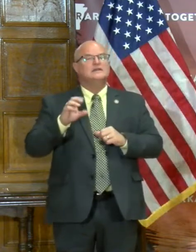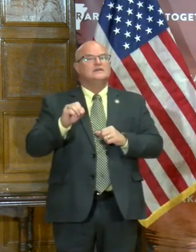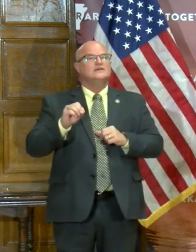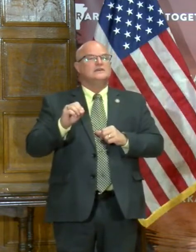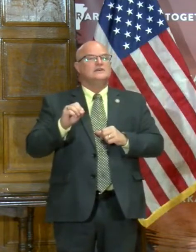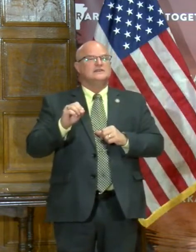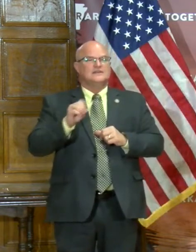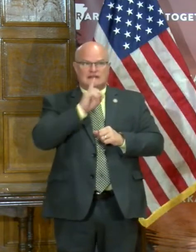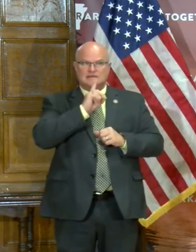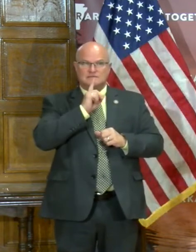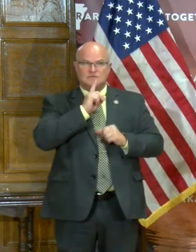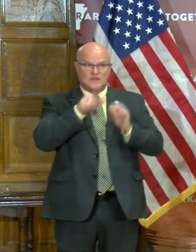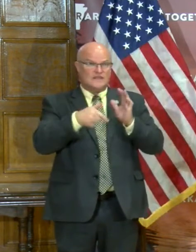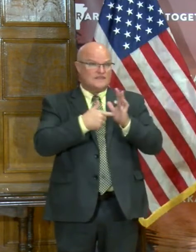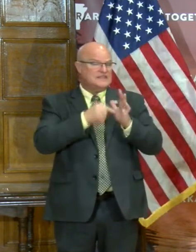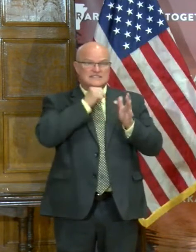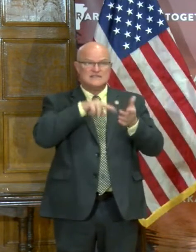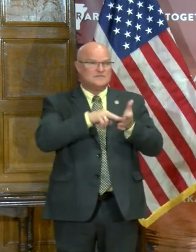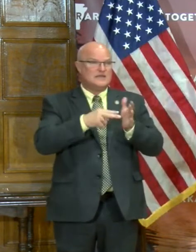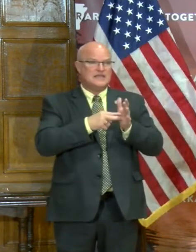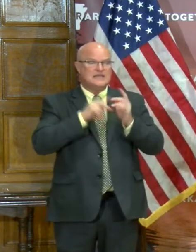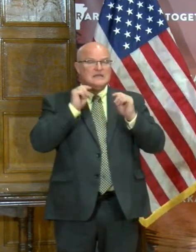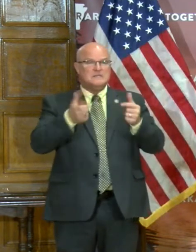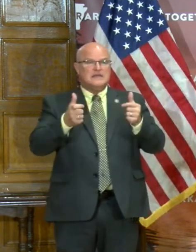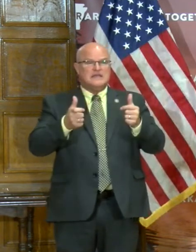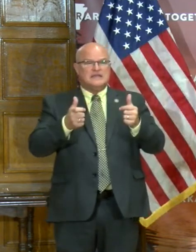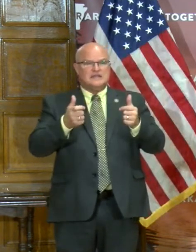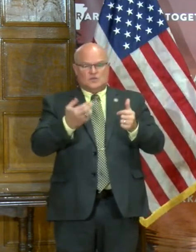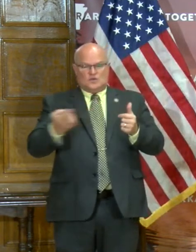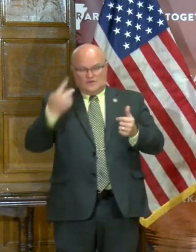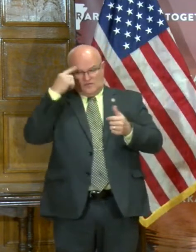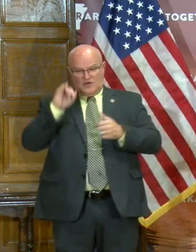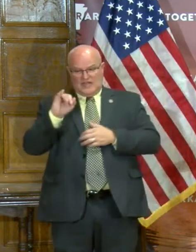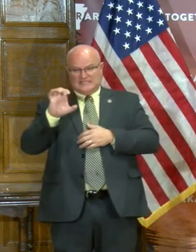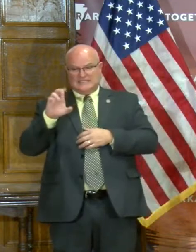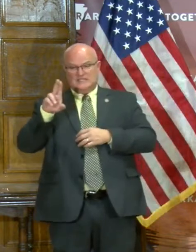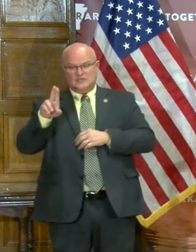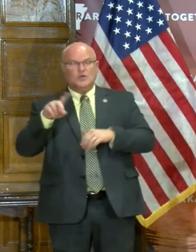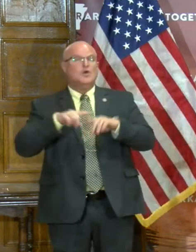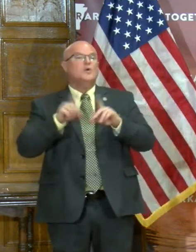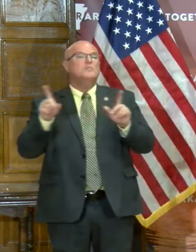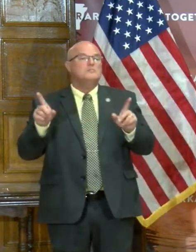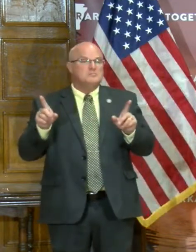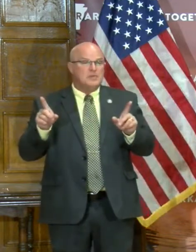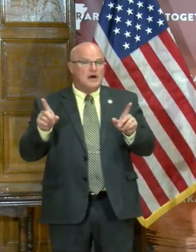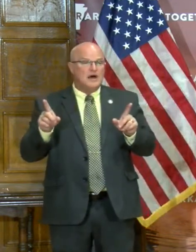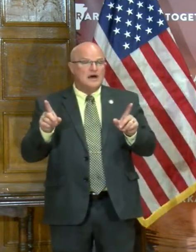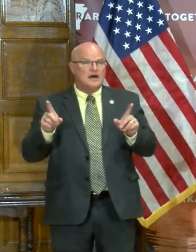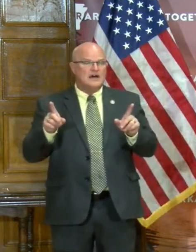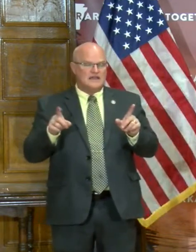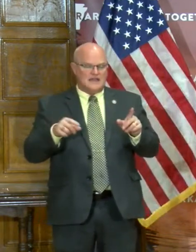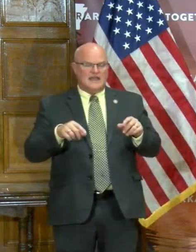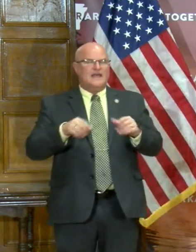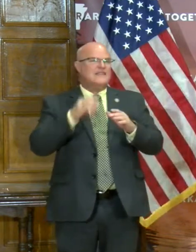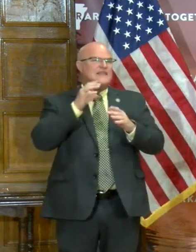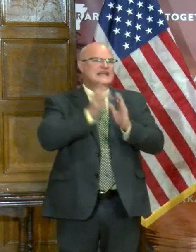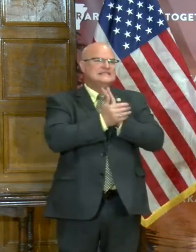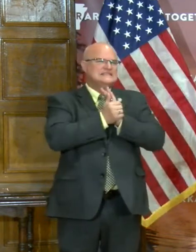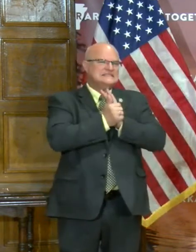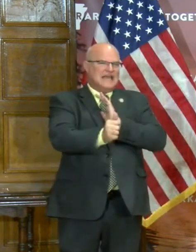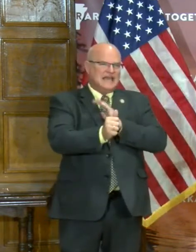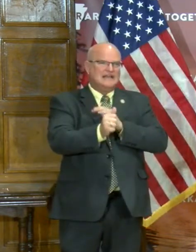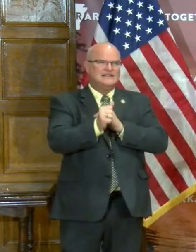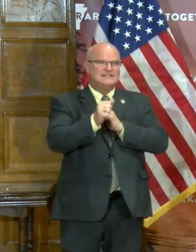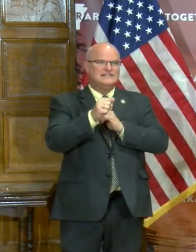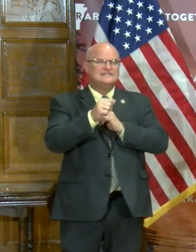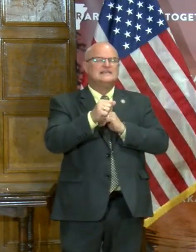sure, absolutely, this doesn't mean we've got immediately resources for ICU beds, but it does backfill that talent pool,